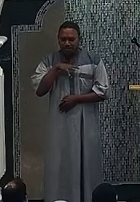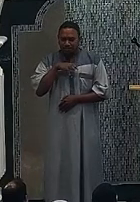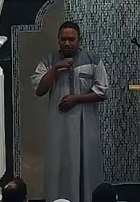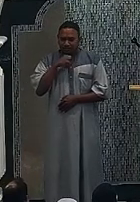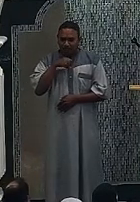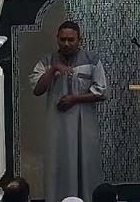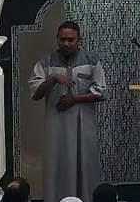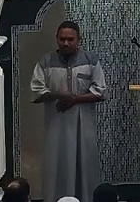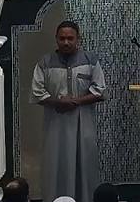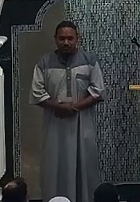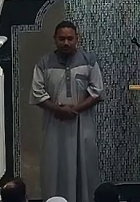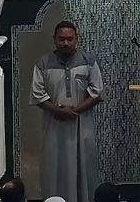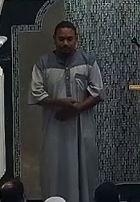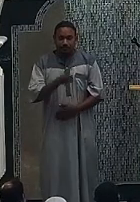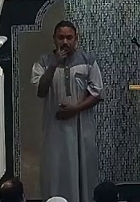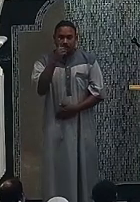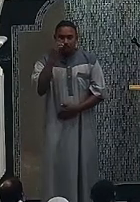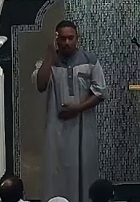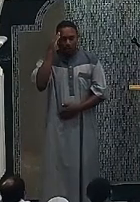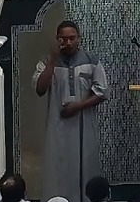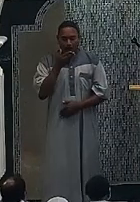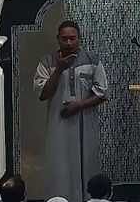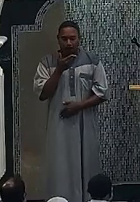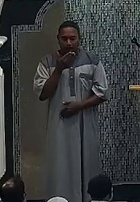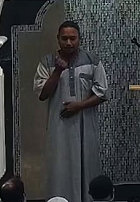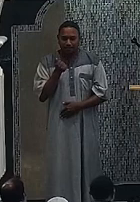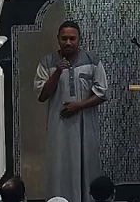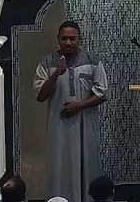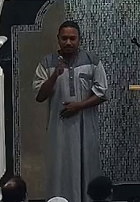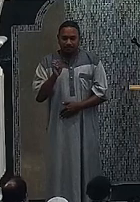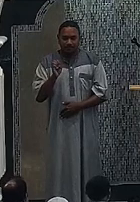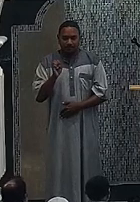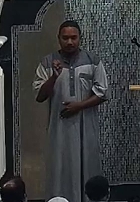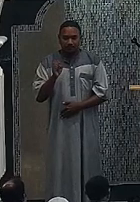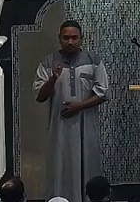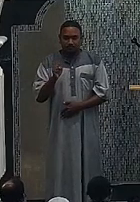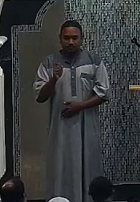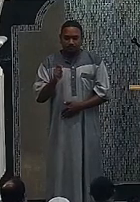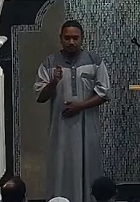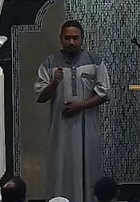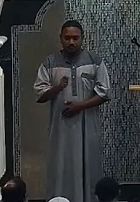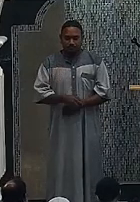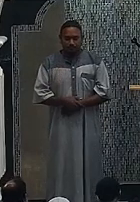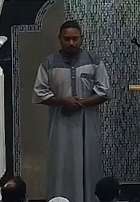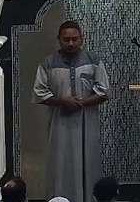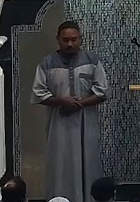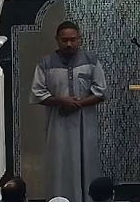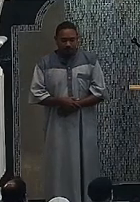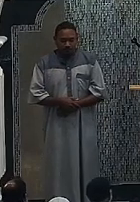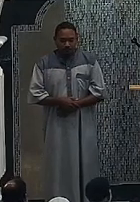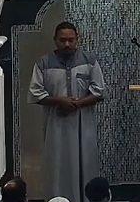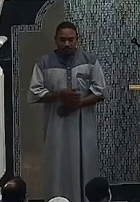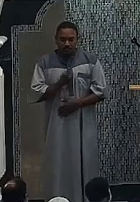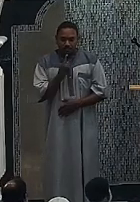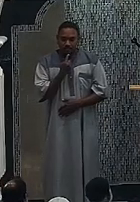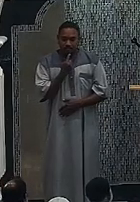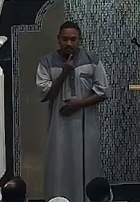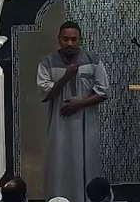About 37 years ago, my late wife and I, we woke up to the fact that our baby daughter is